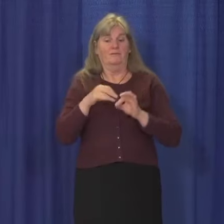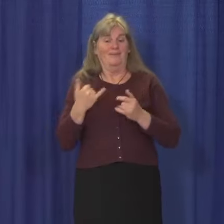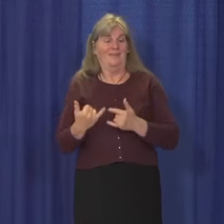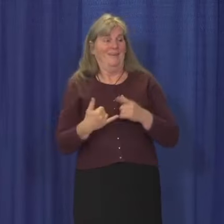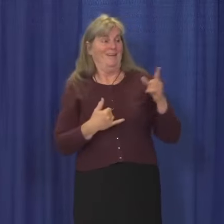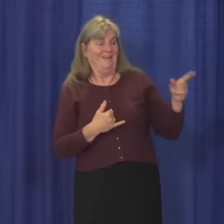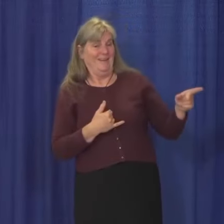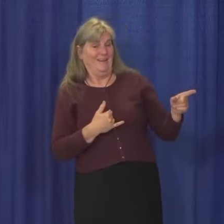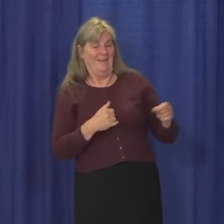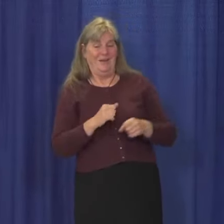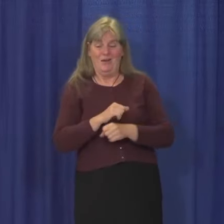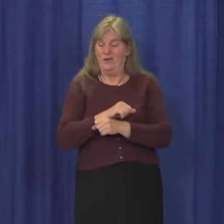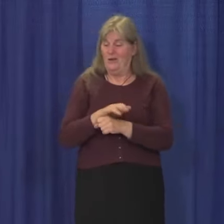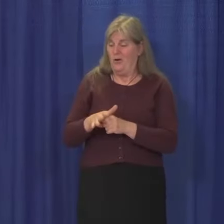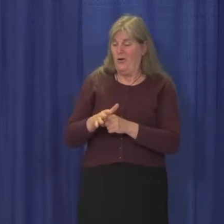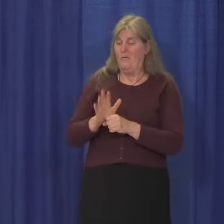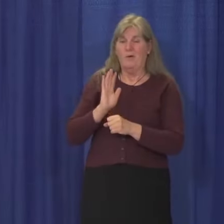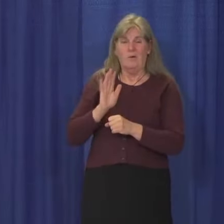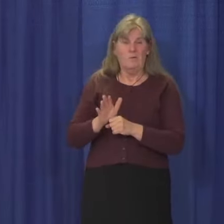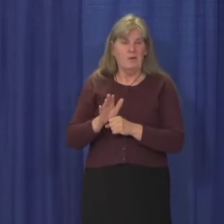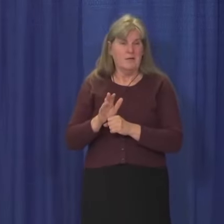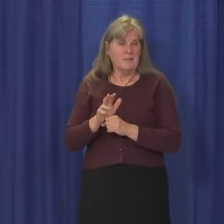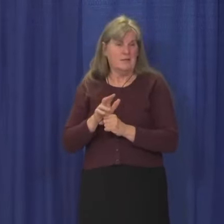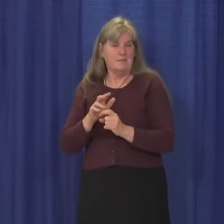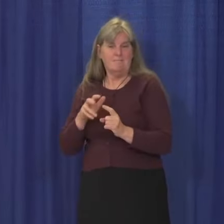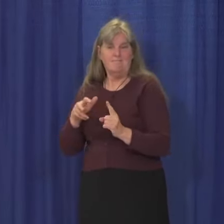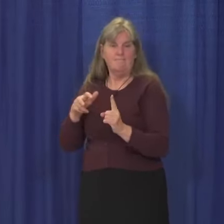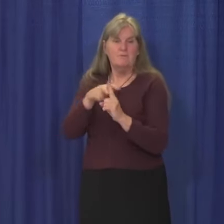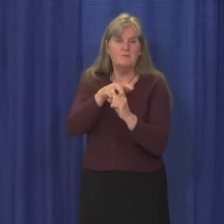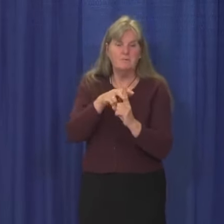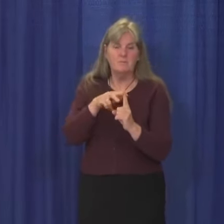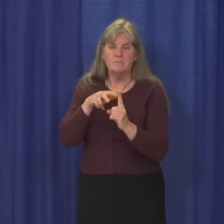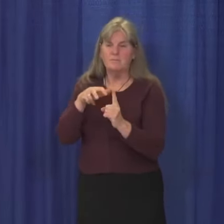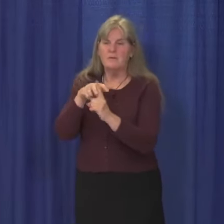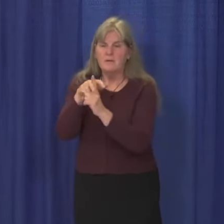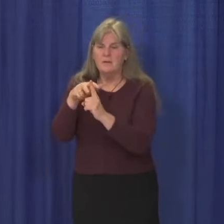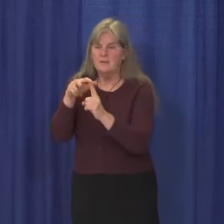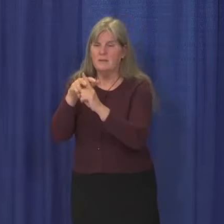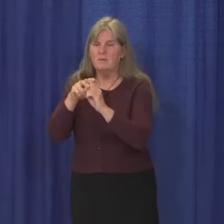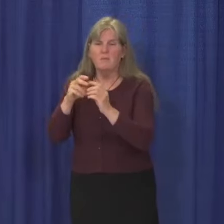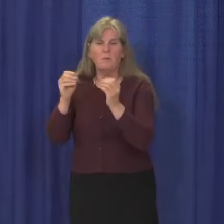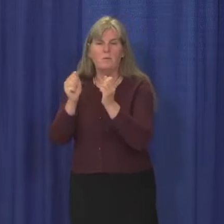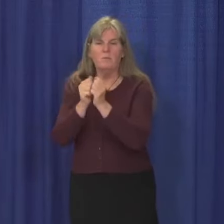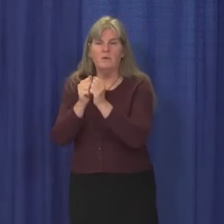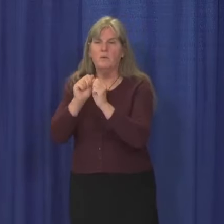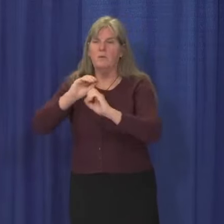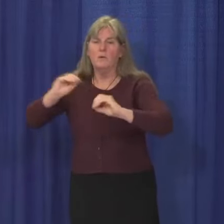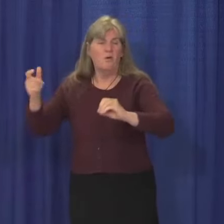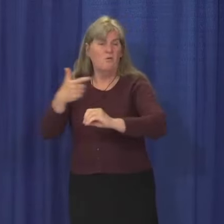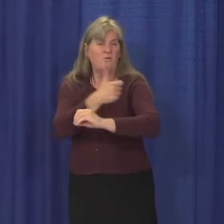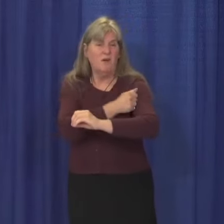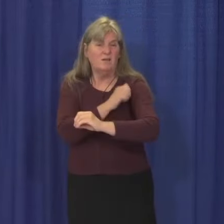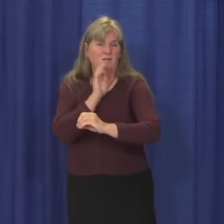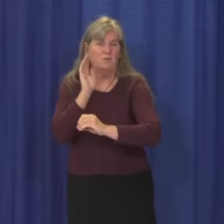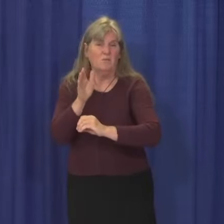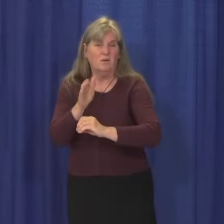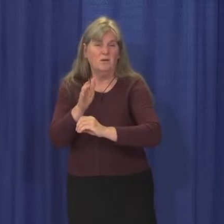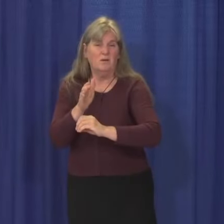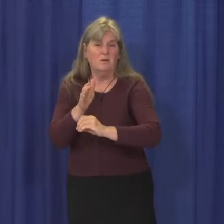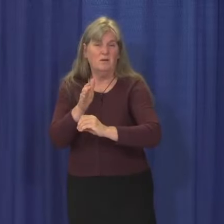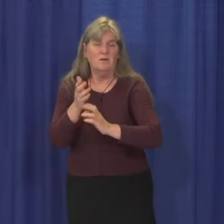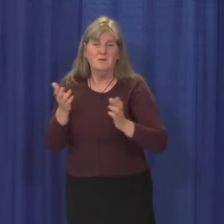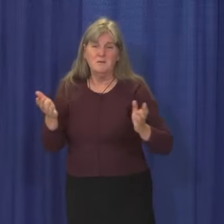how this virus will actively seek out those who are unvaccinated. And we are going to go as a nation and